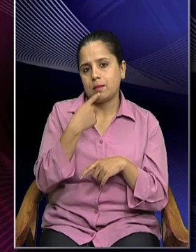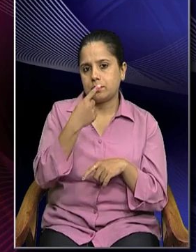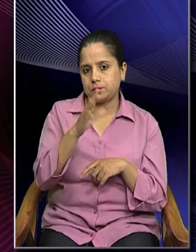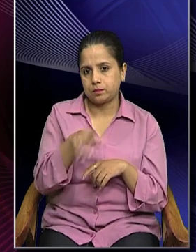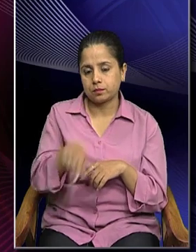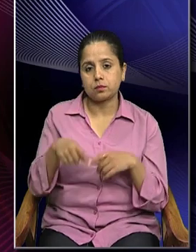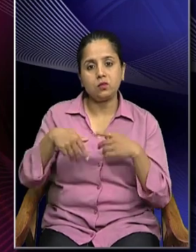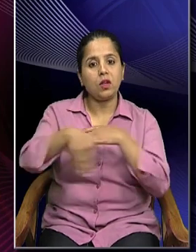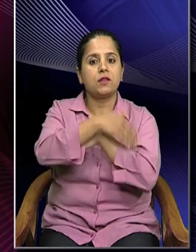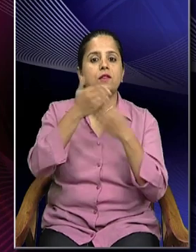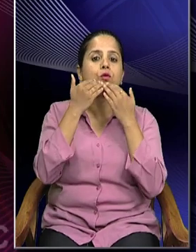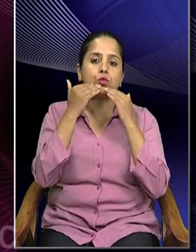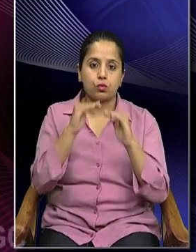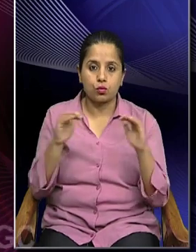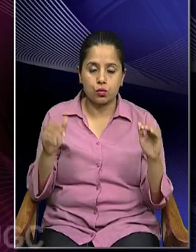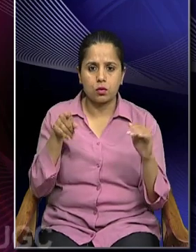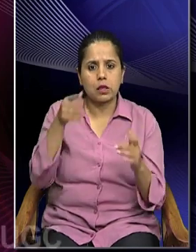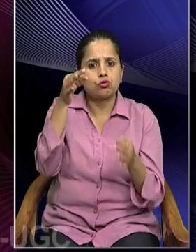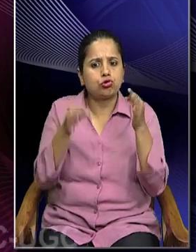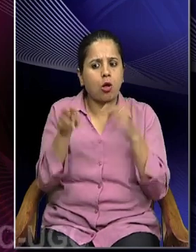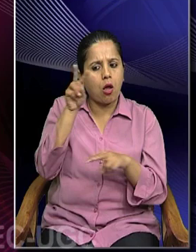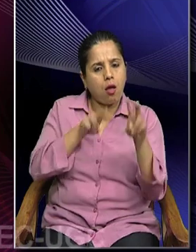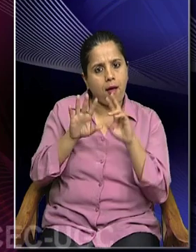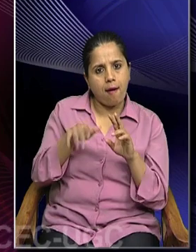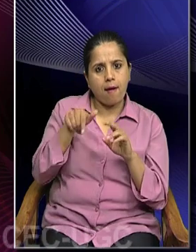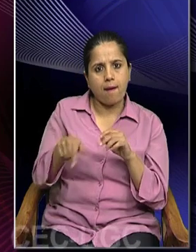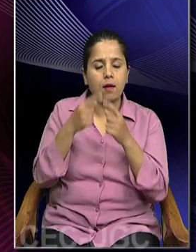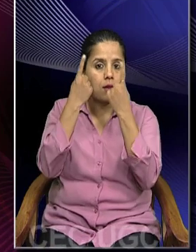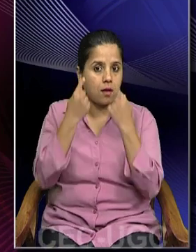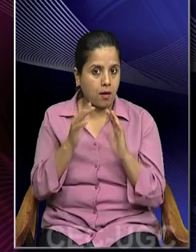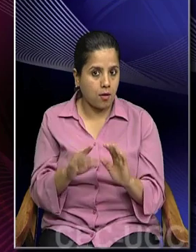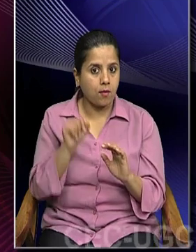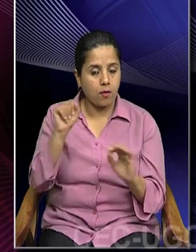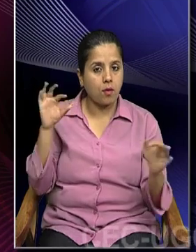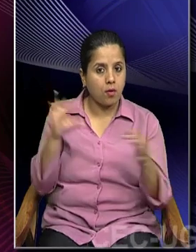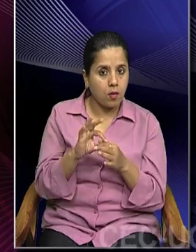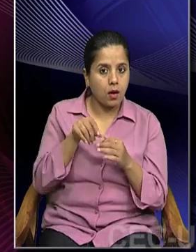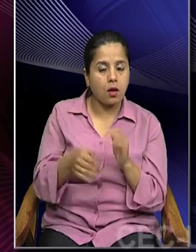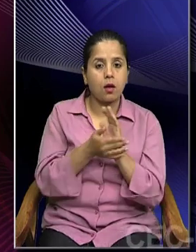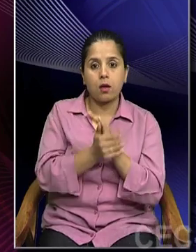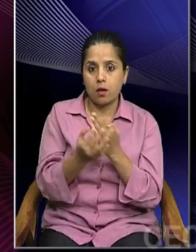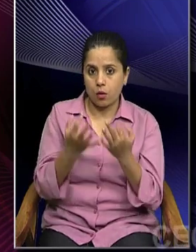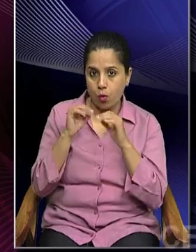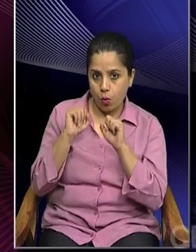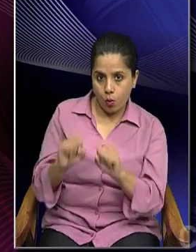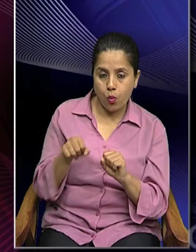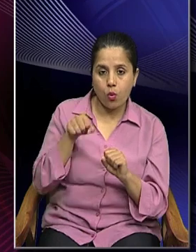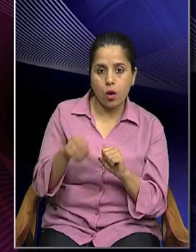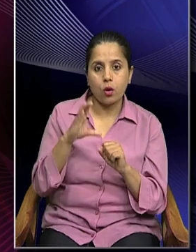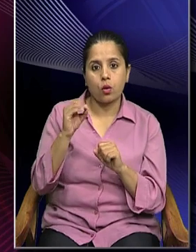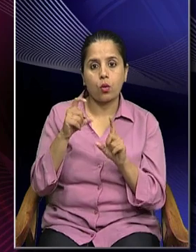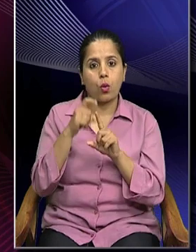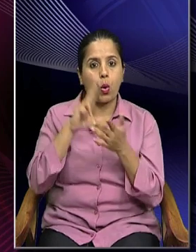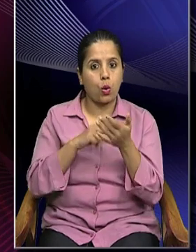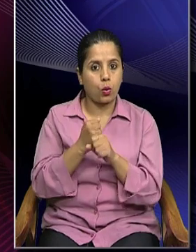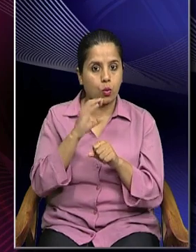the engineering students. They are judged, they are assessed on the basis of competency in coding